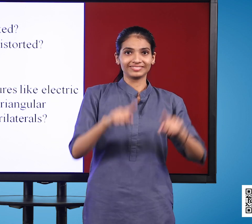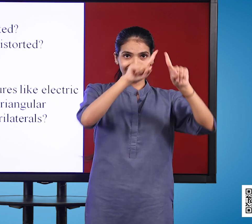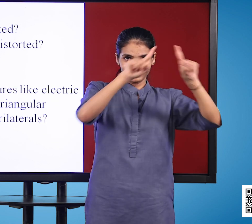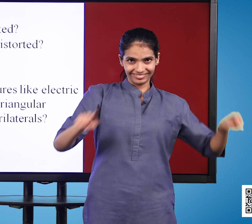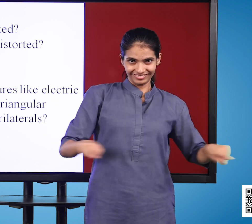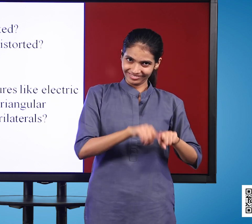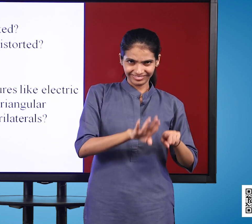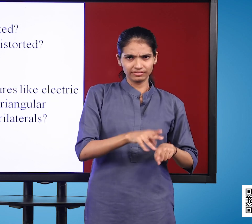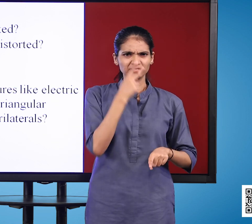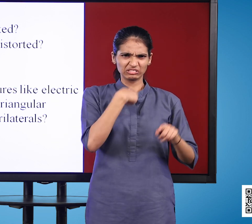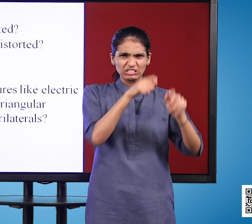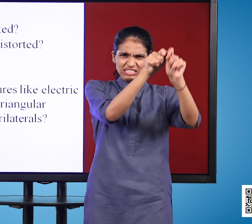Is the triangle rigid?